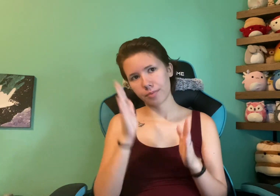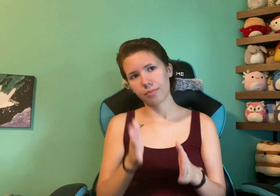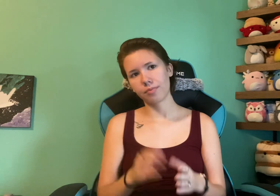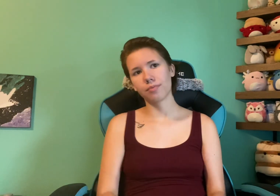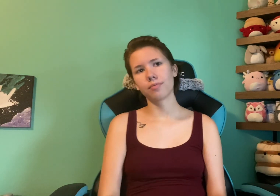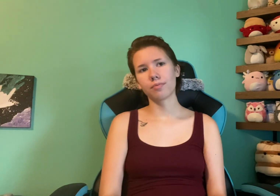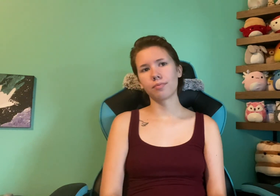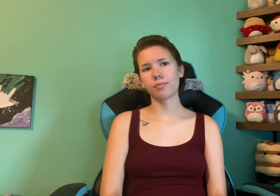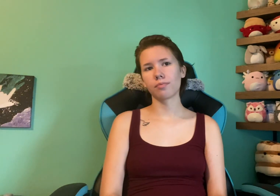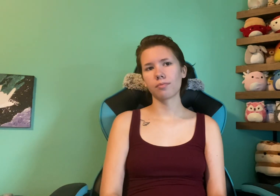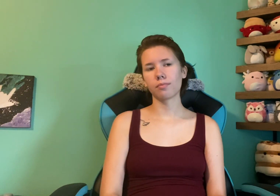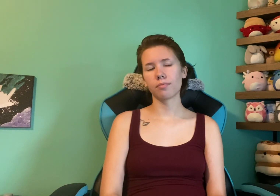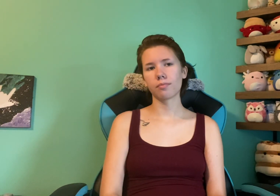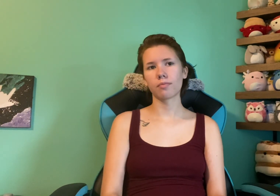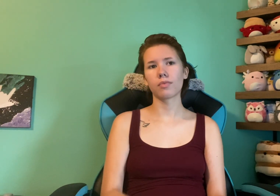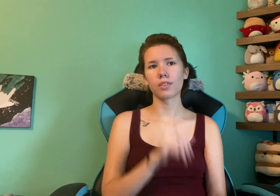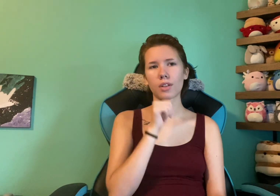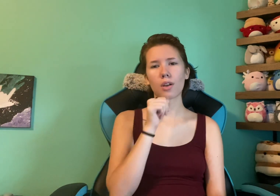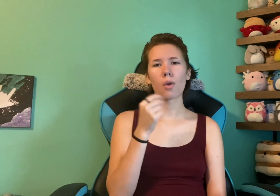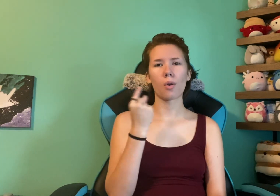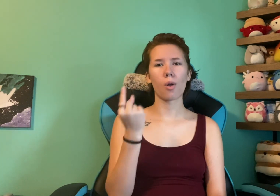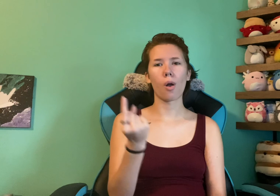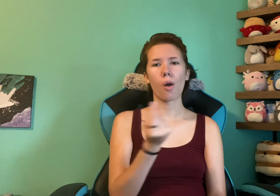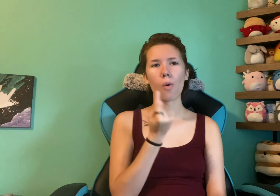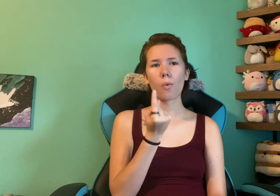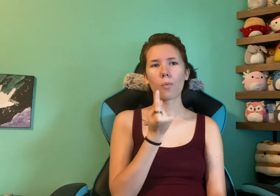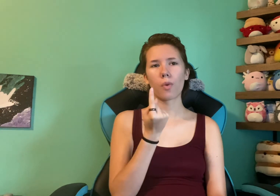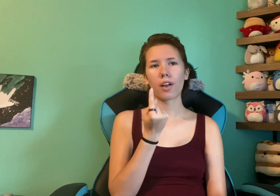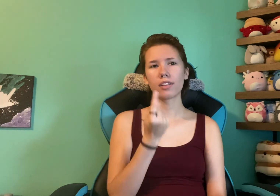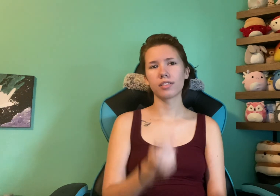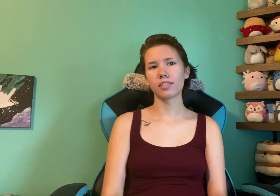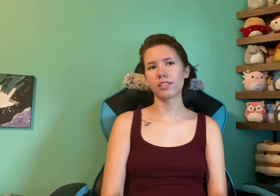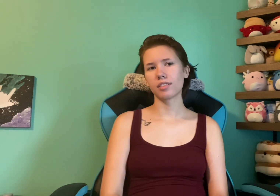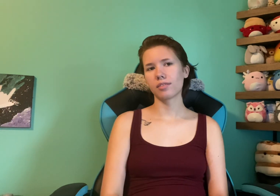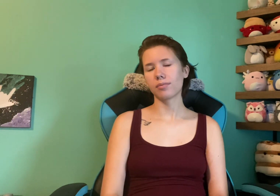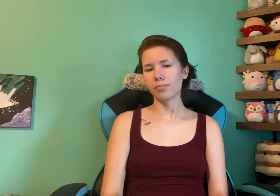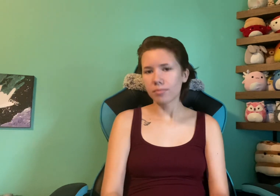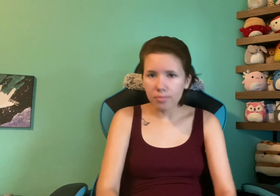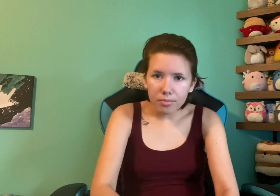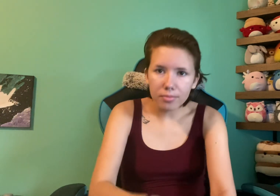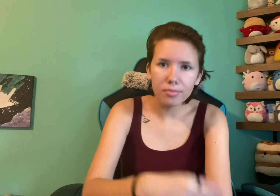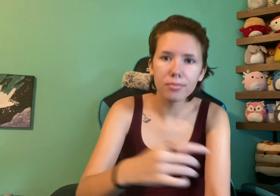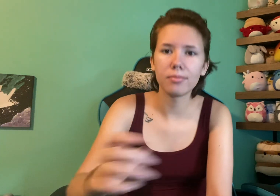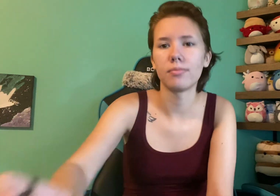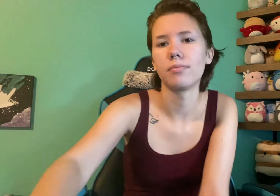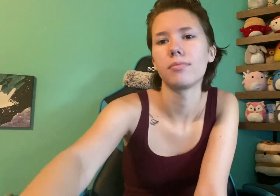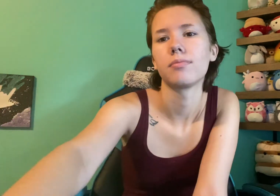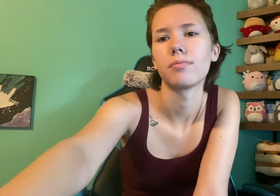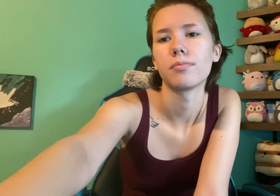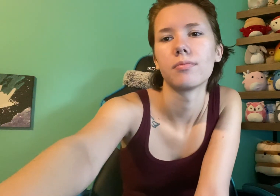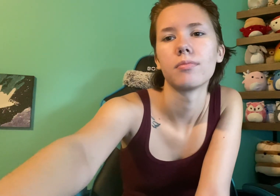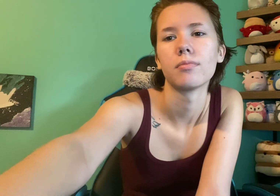have to figure out from the information they give you what they mean. And that's making an inference or